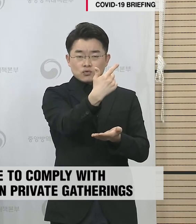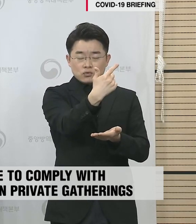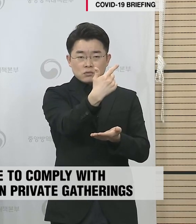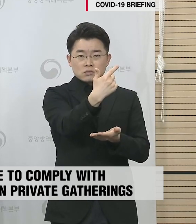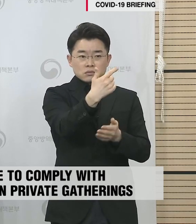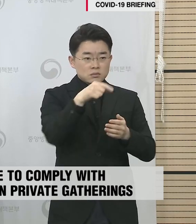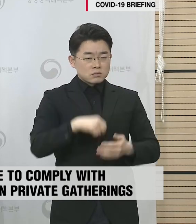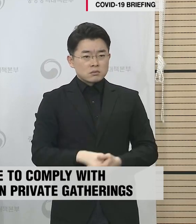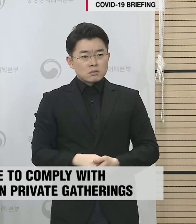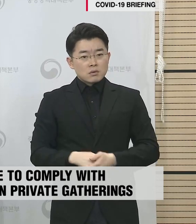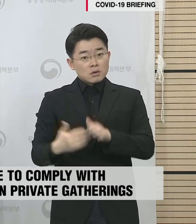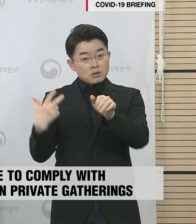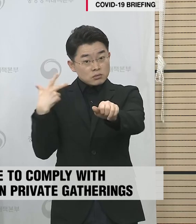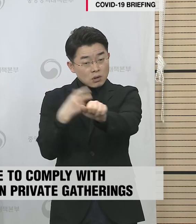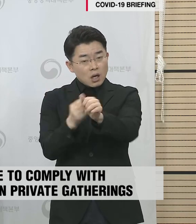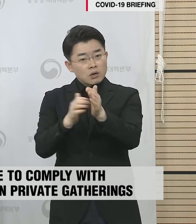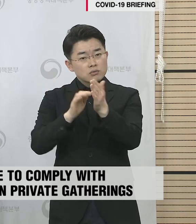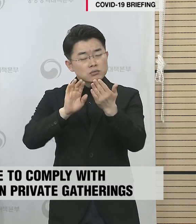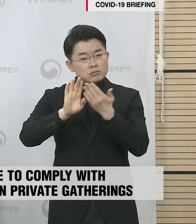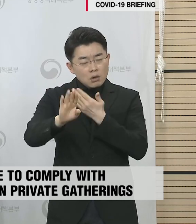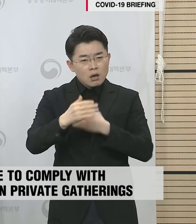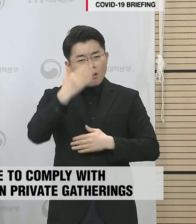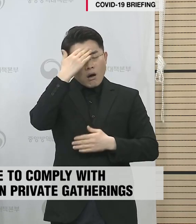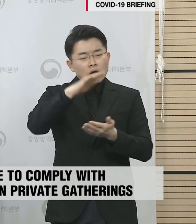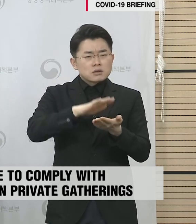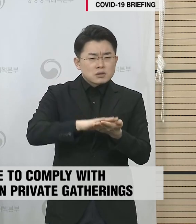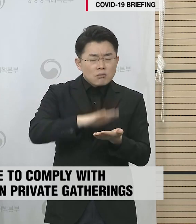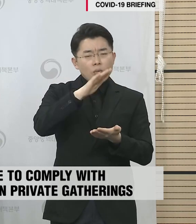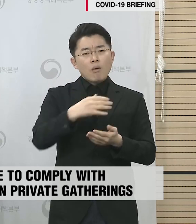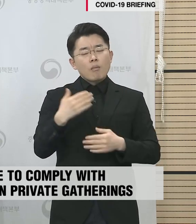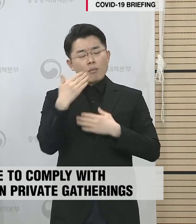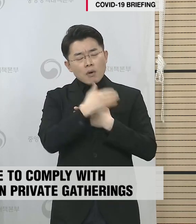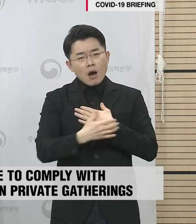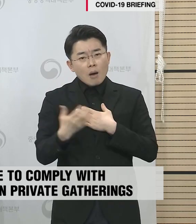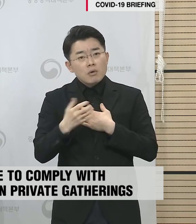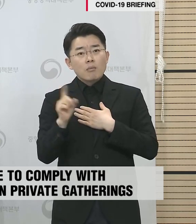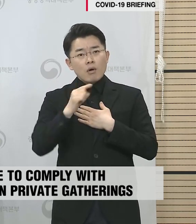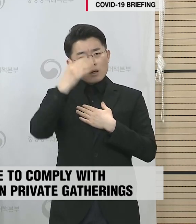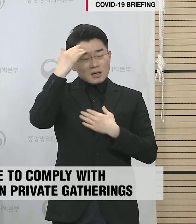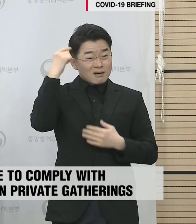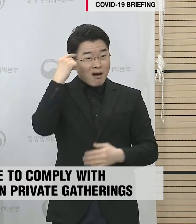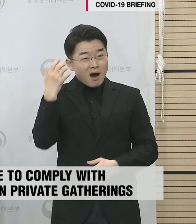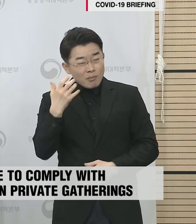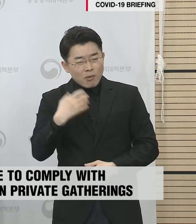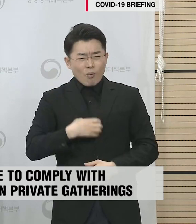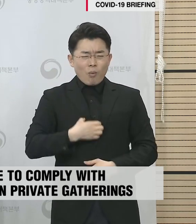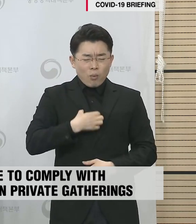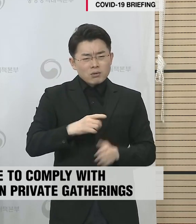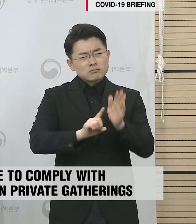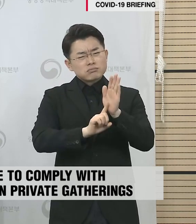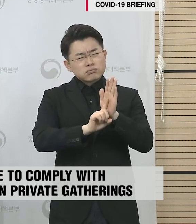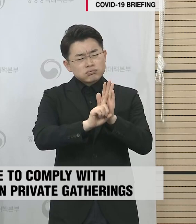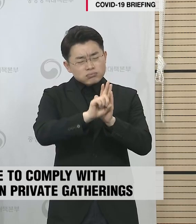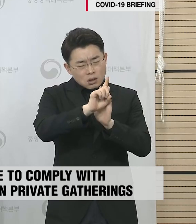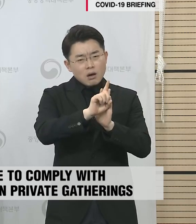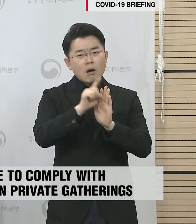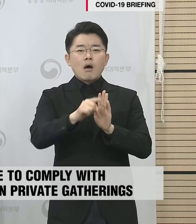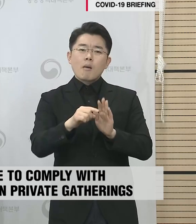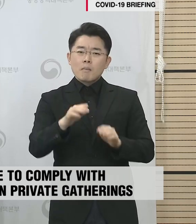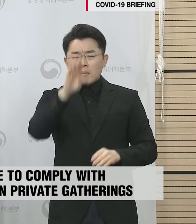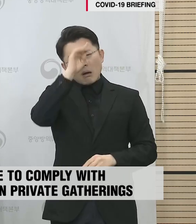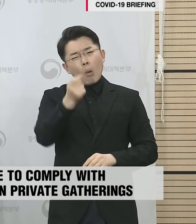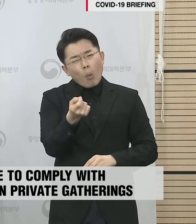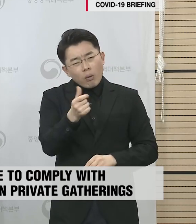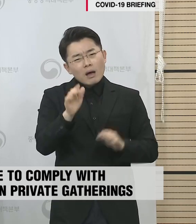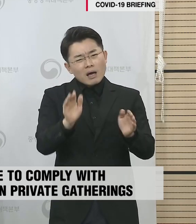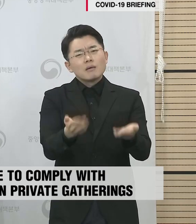first responders have been receiving their jabs as well. And we have seen a total of 156 adverse effects being reported, and most